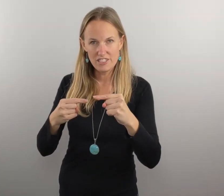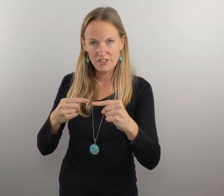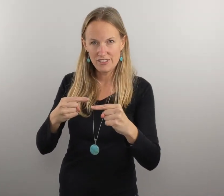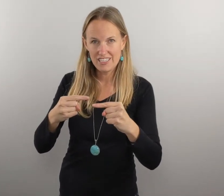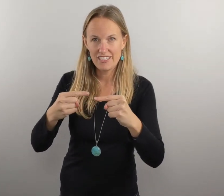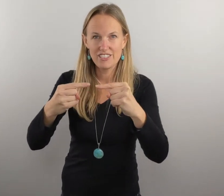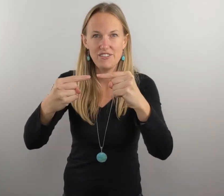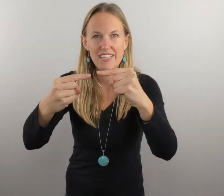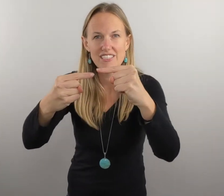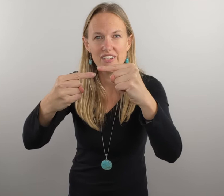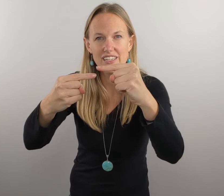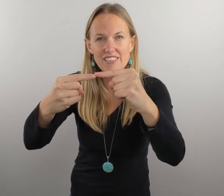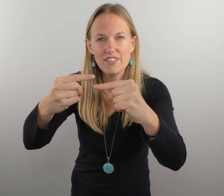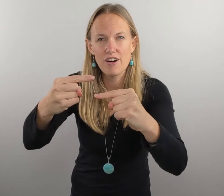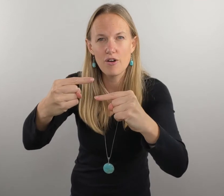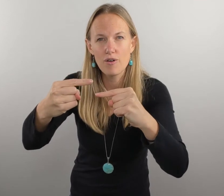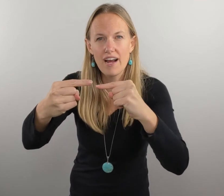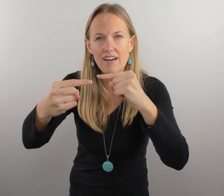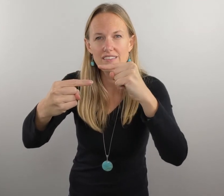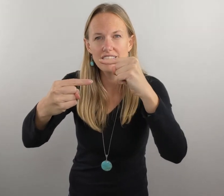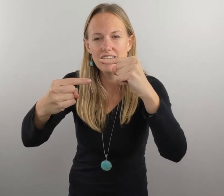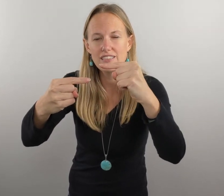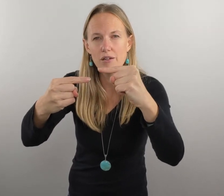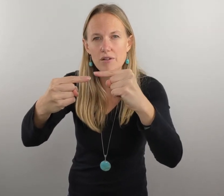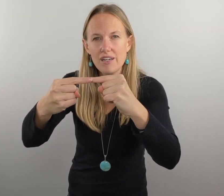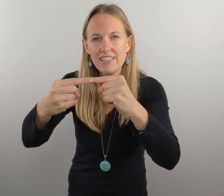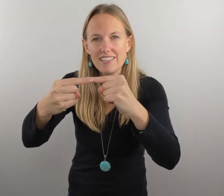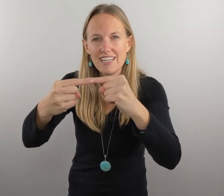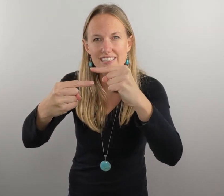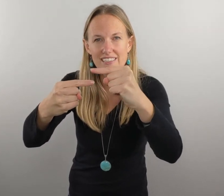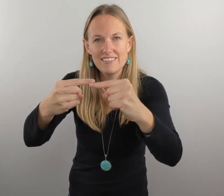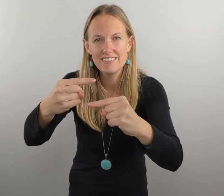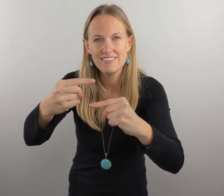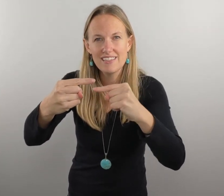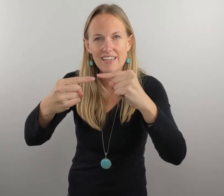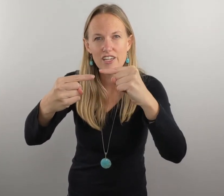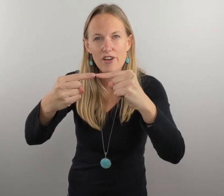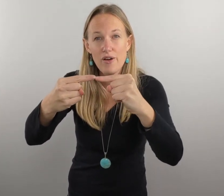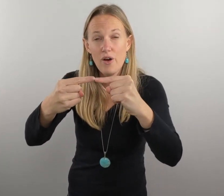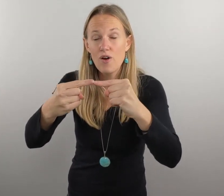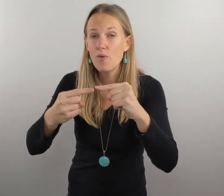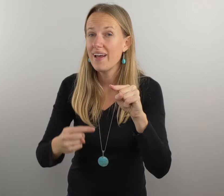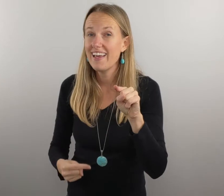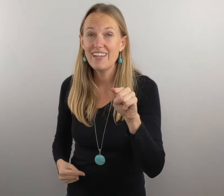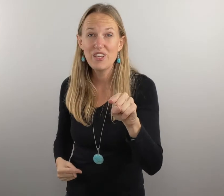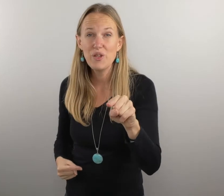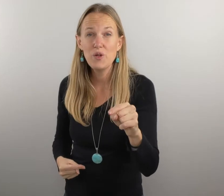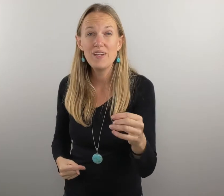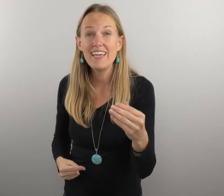to, you take your two index fingers, you go around your non-dominant one and then touch it. Okay? When you